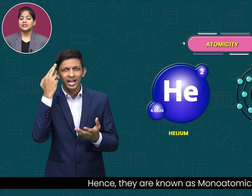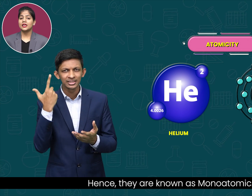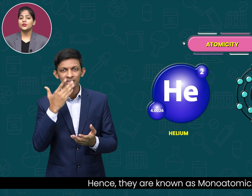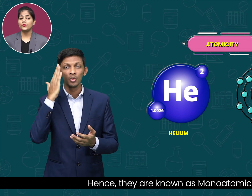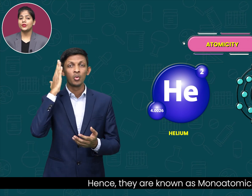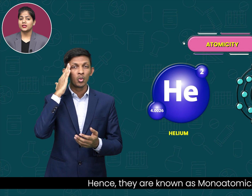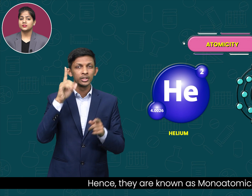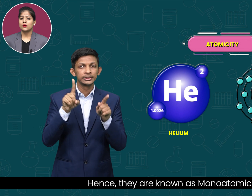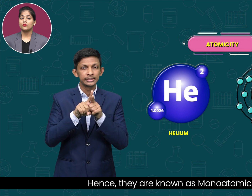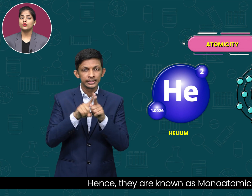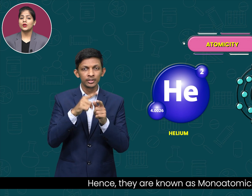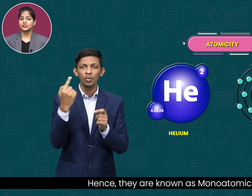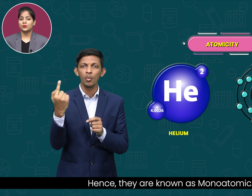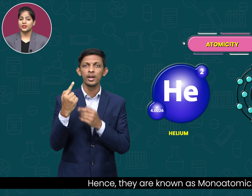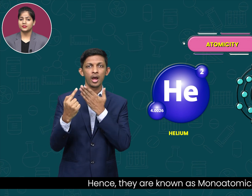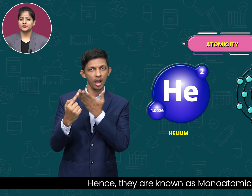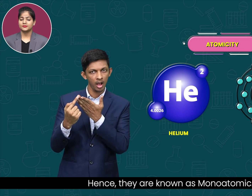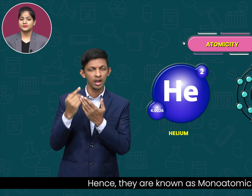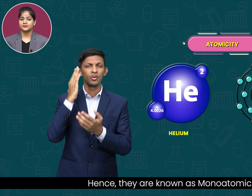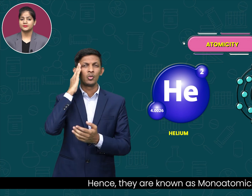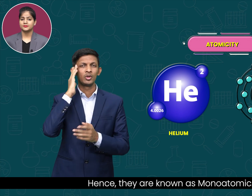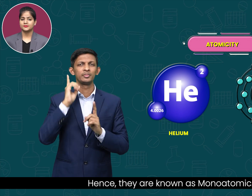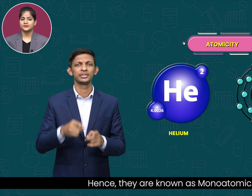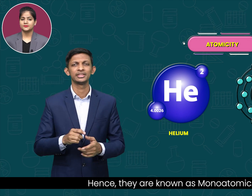Hence, they are known as monoatomic.